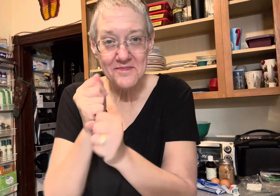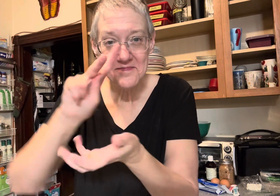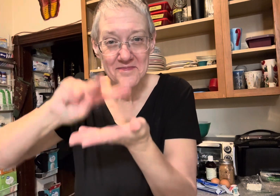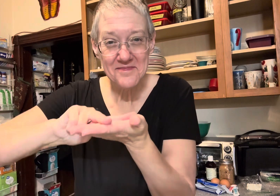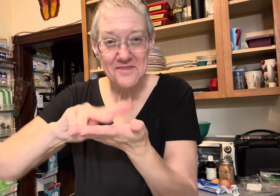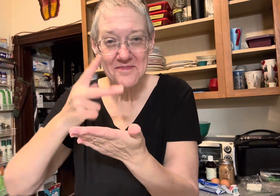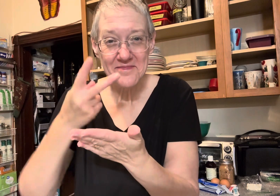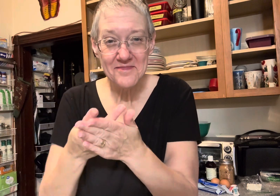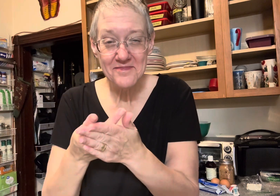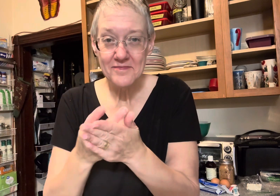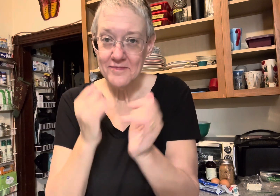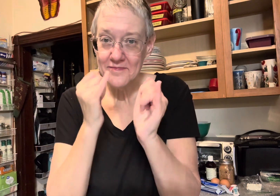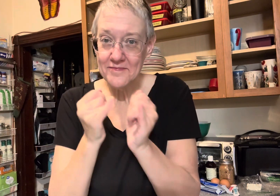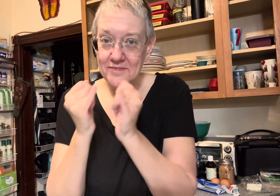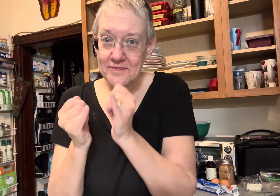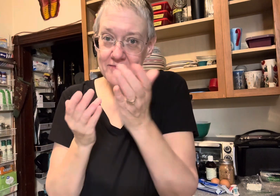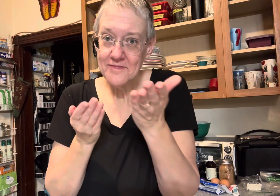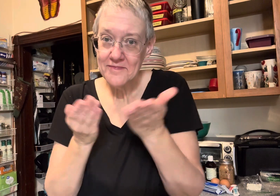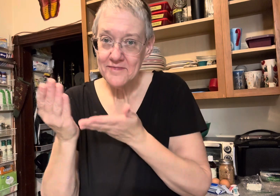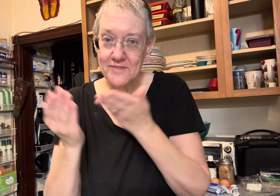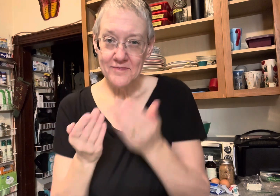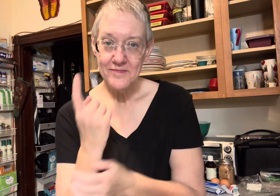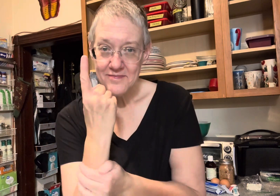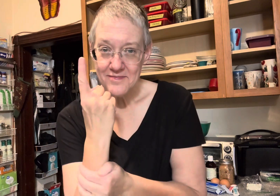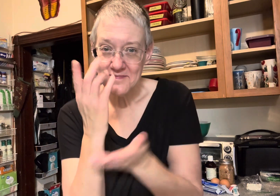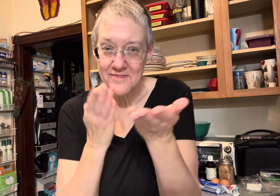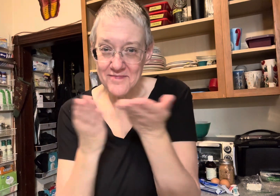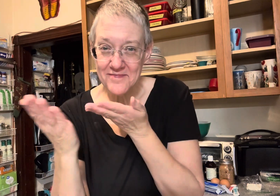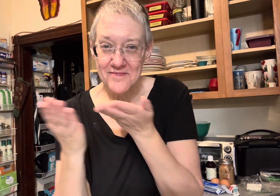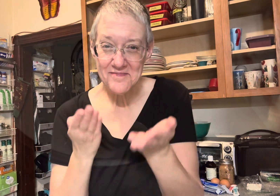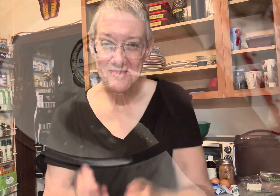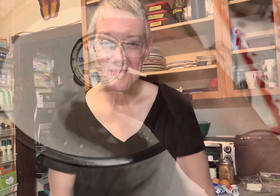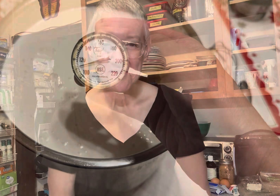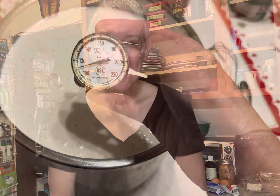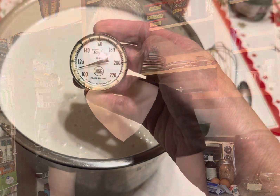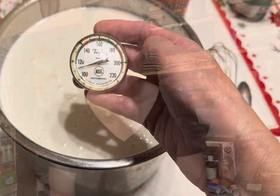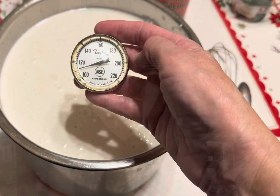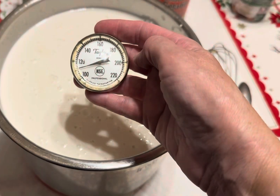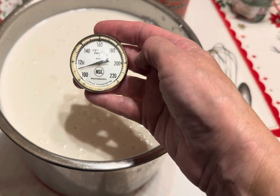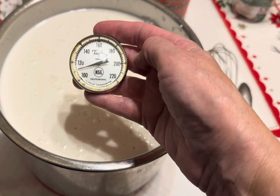come back and we're going to make some pancakes, 1 individual serving.